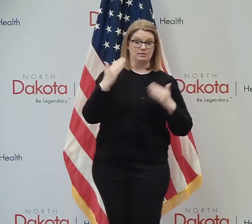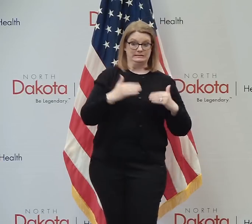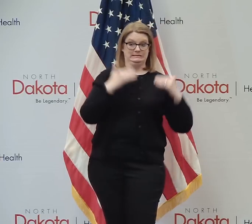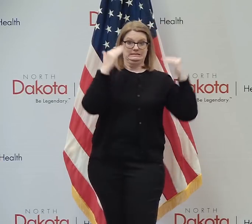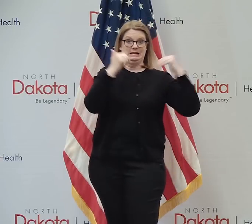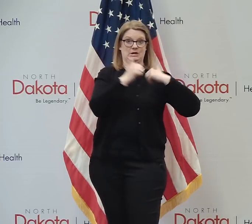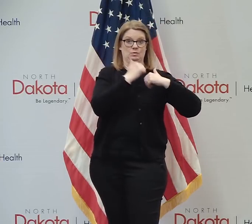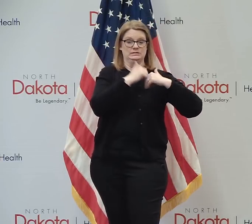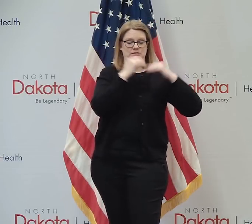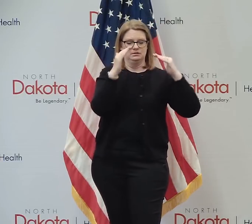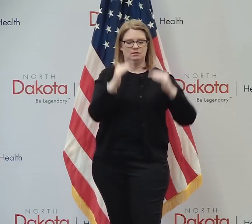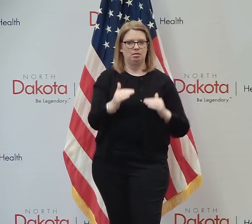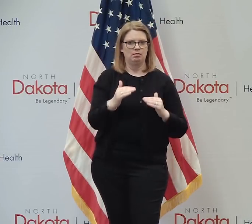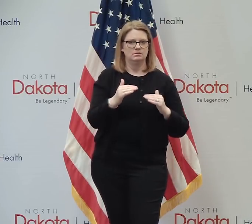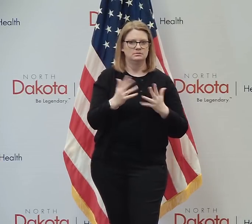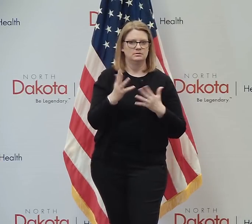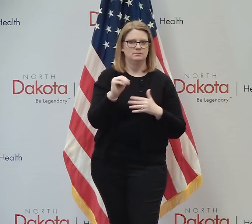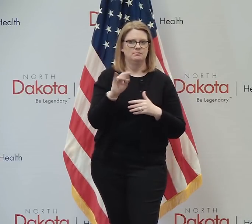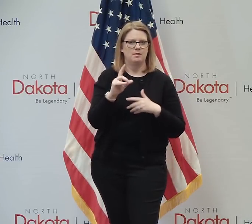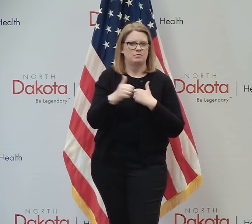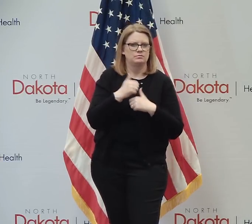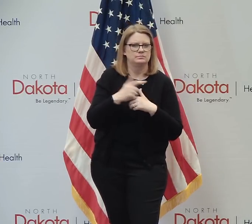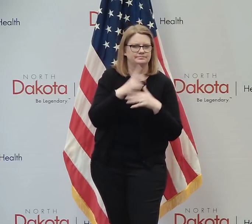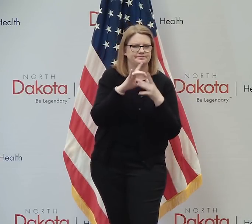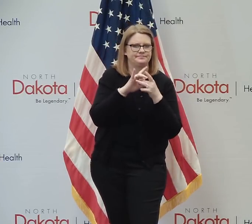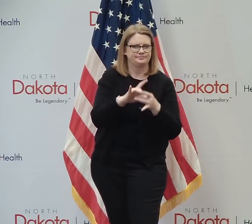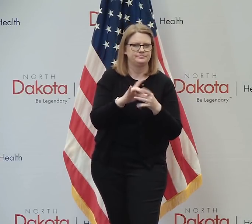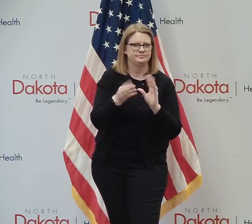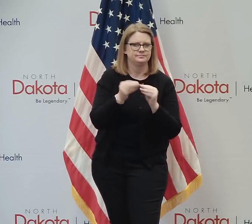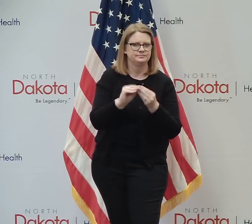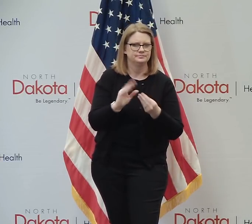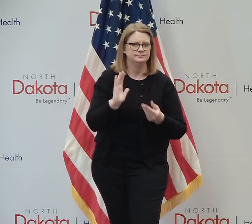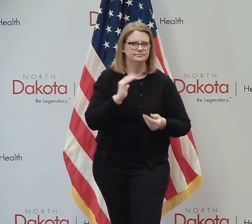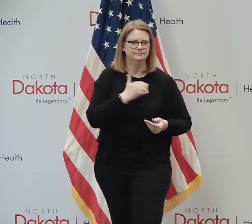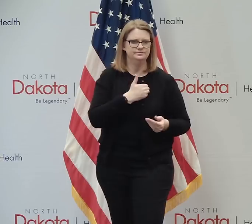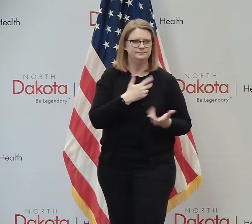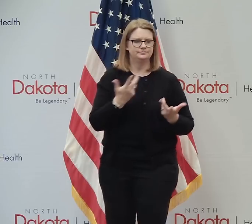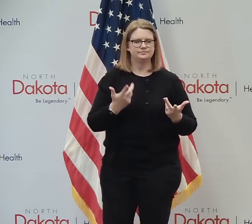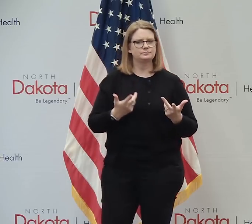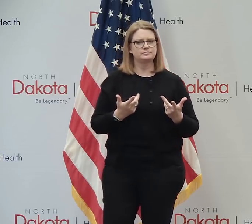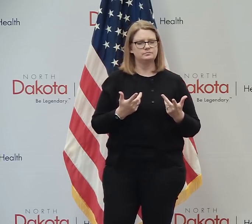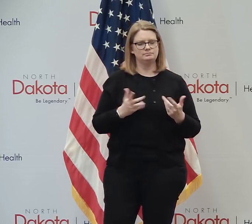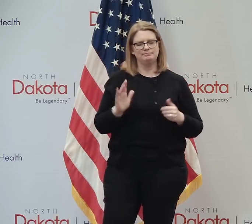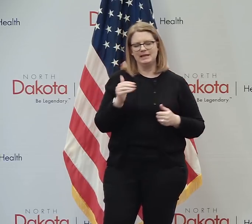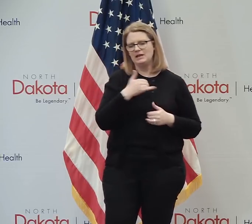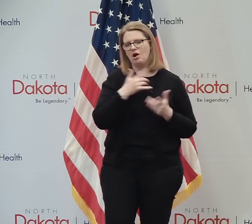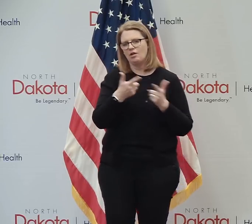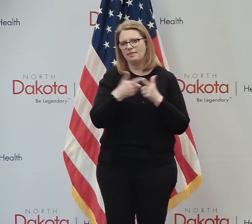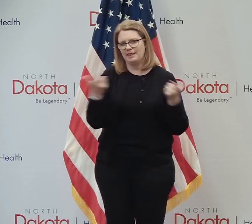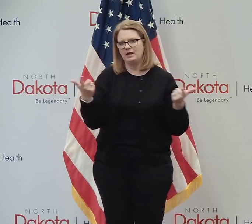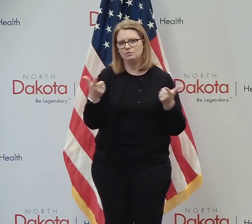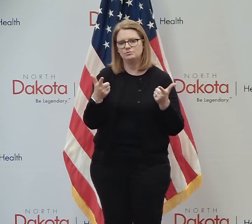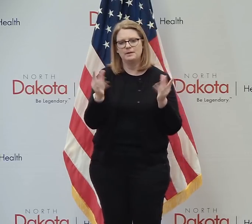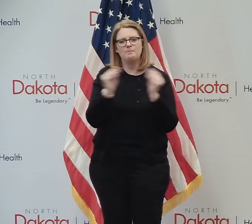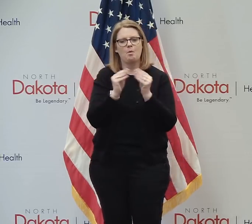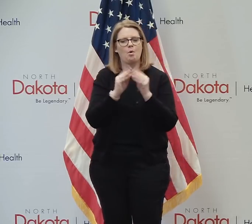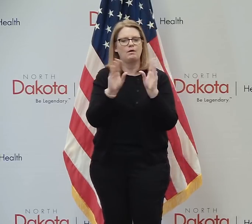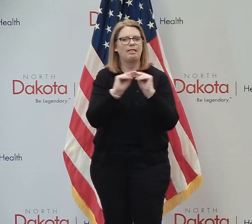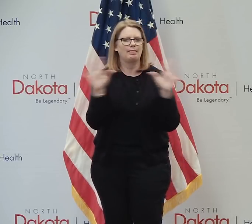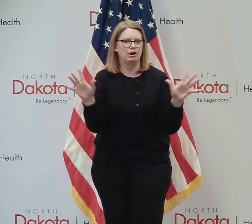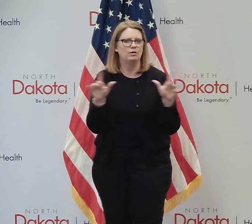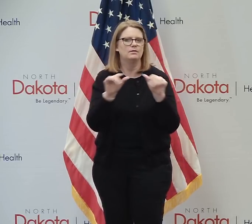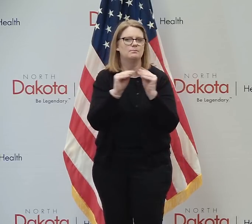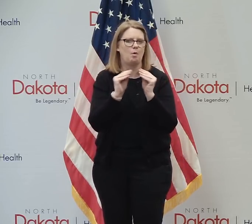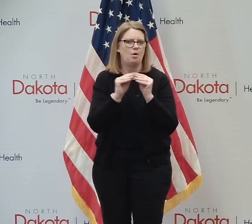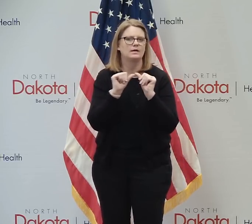moderate risk on a statewide based on our numbers. And we'll try to get consistent with our language, but and build that